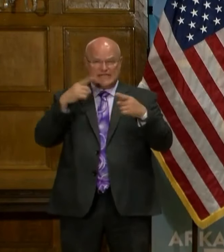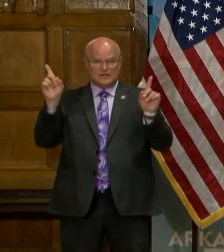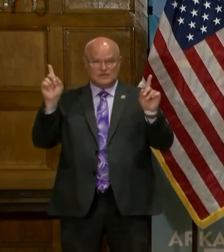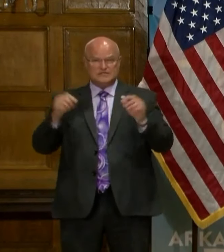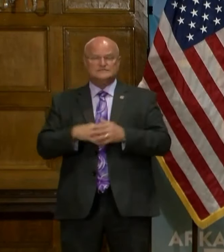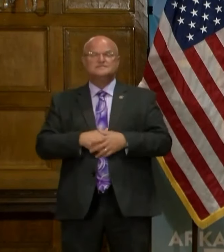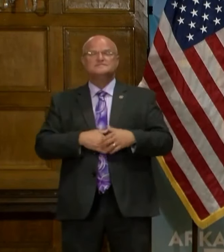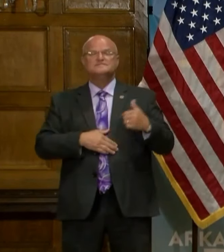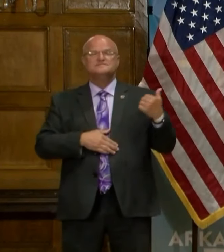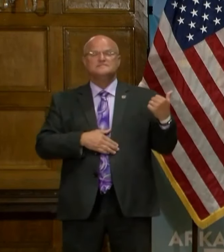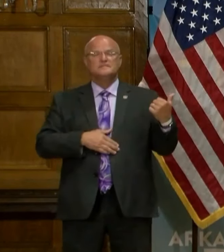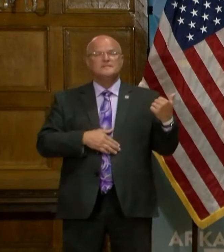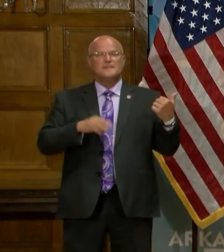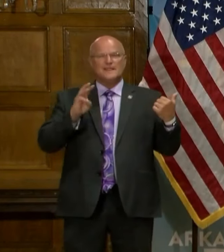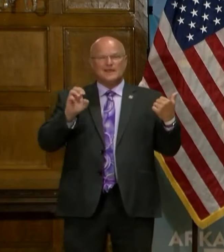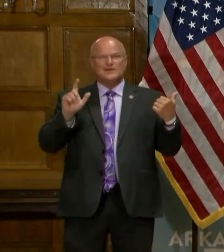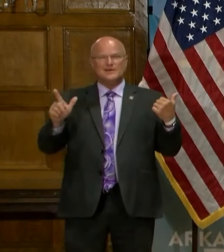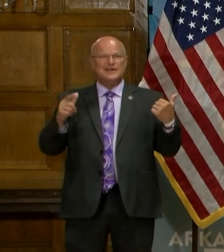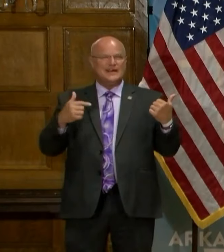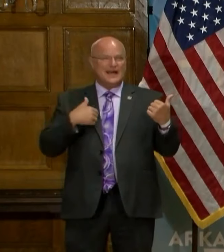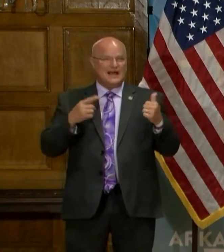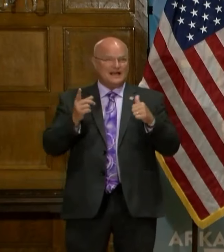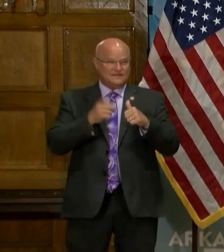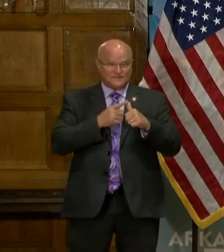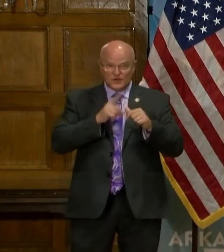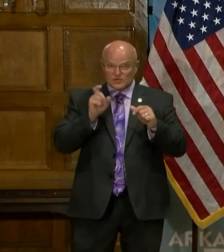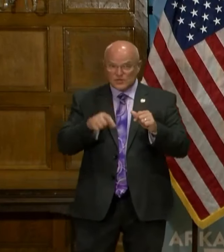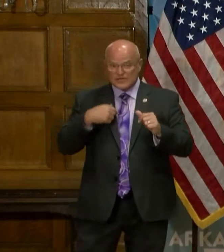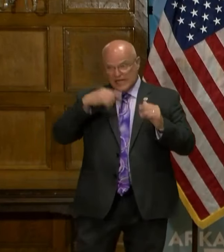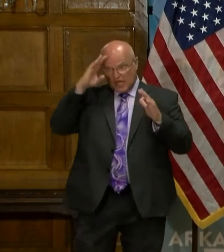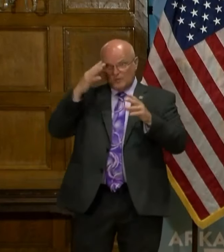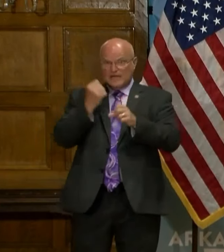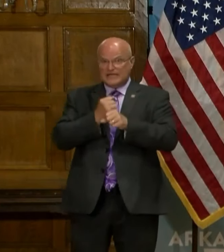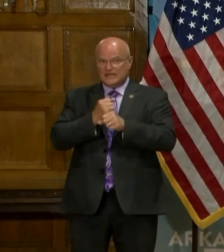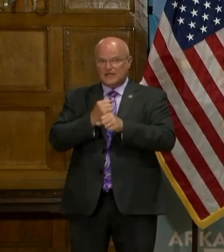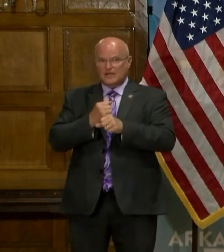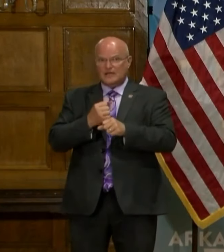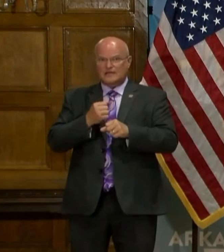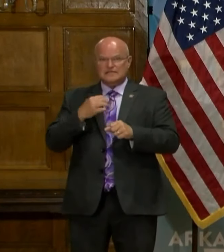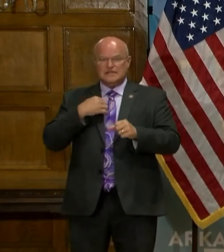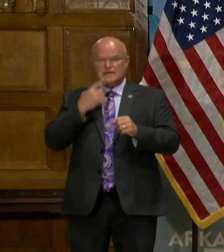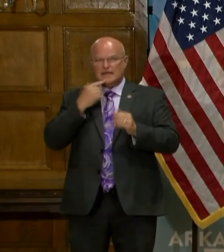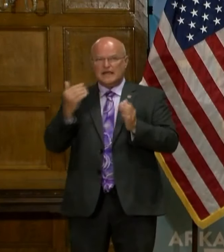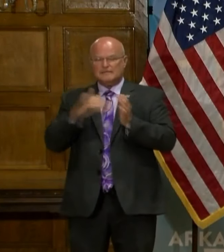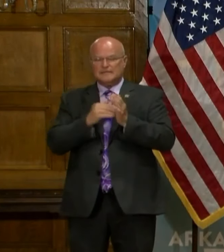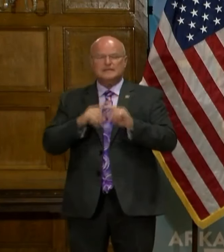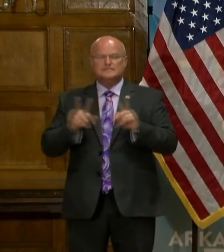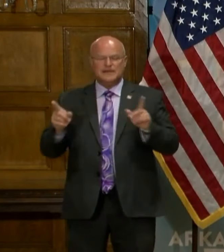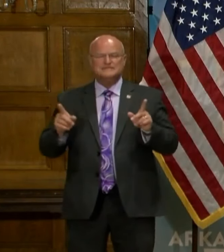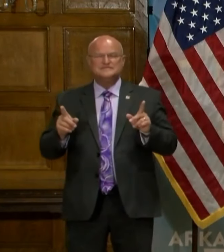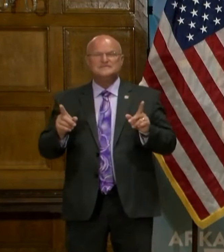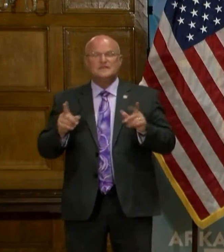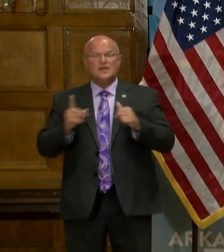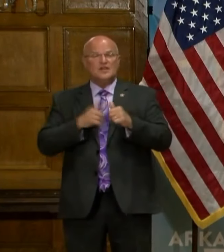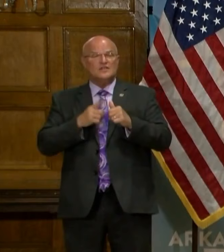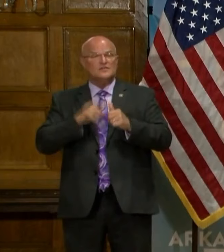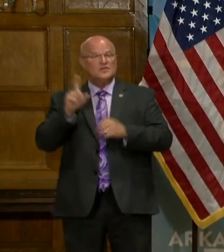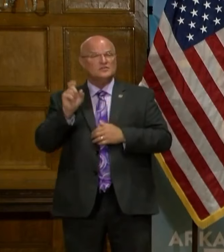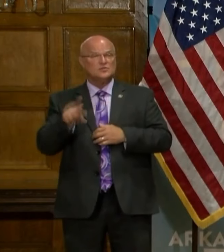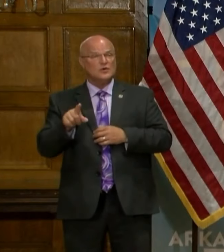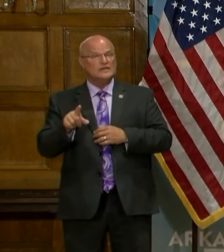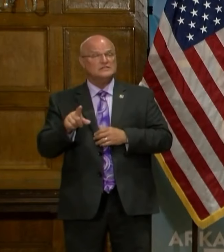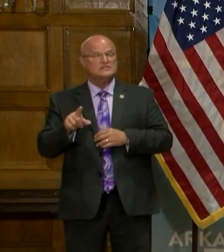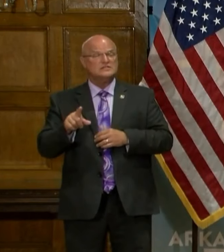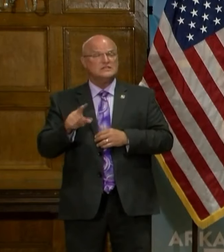declaration? Well, I wanted to answer that first one, and I hope I get it all, so you might have to repeat it, Andrew. But on the first